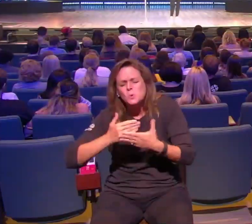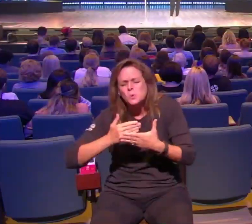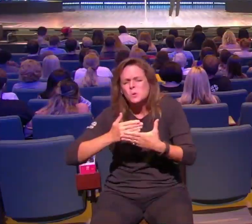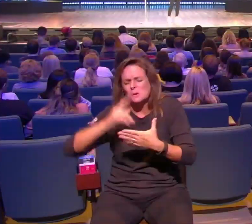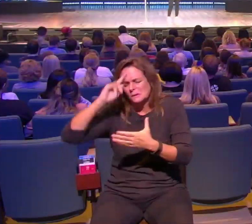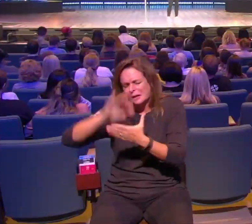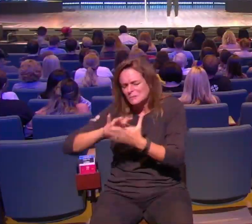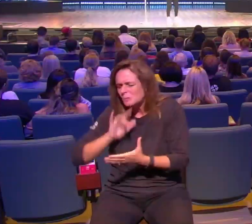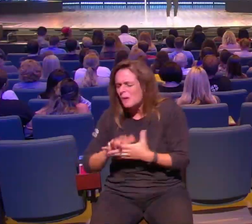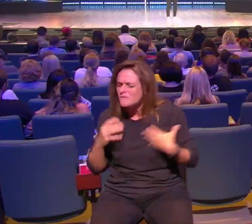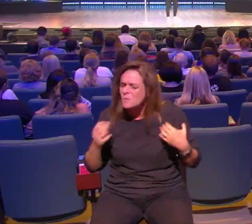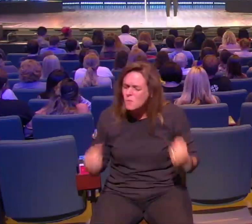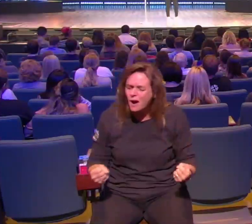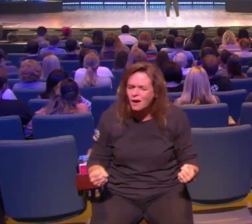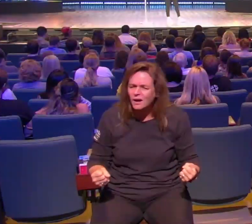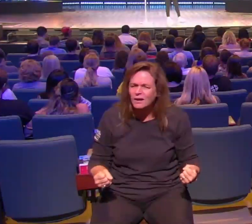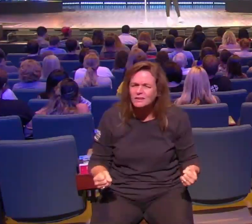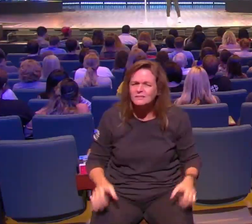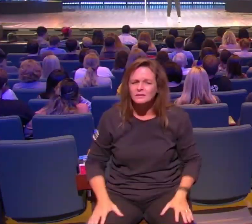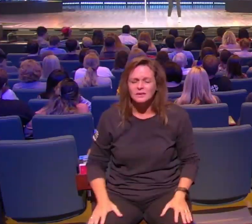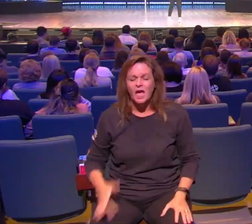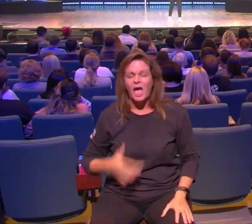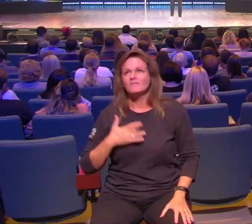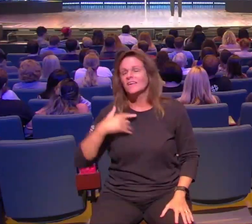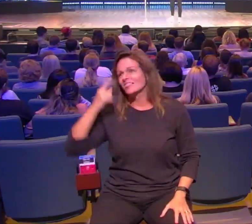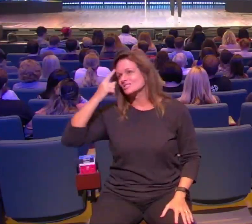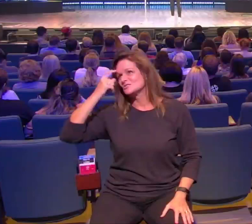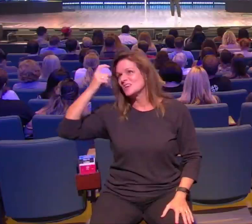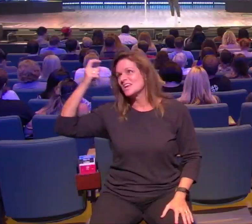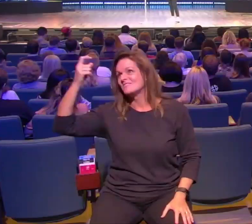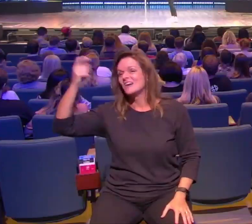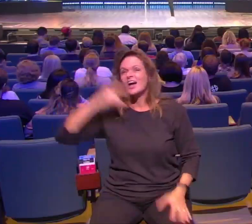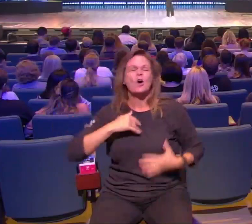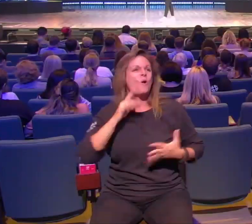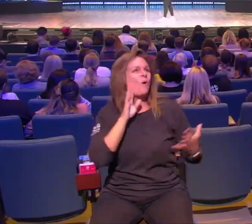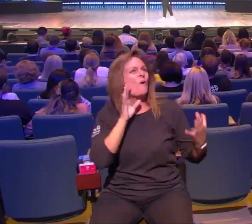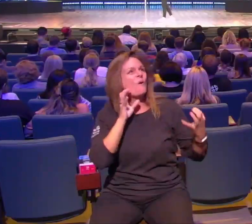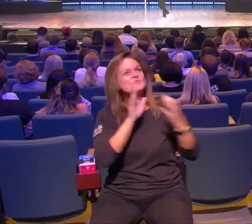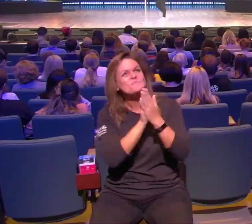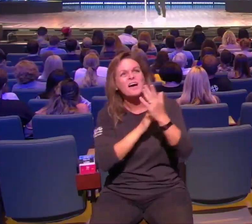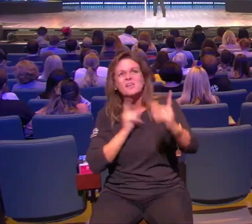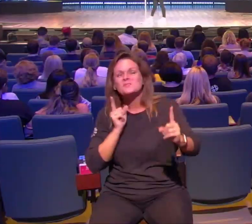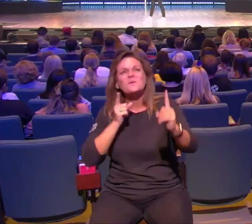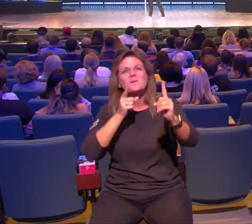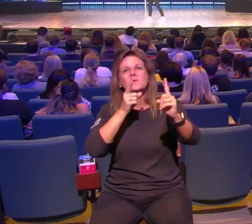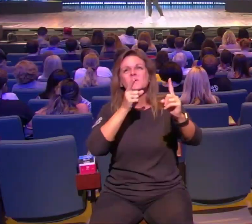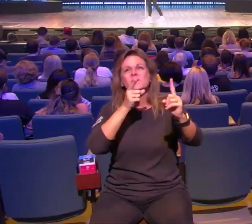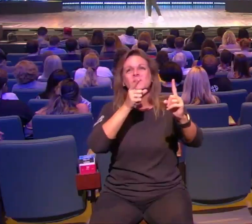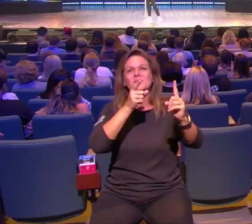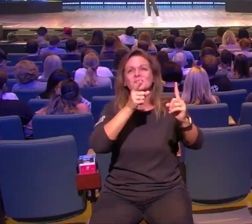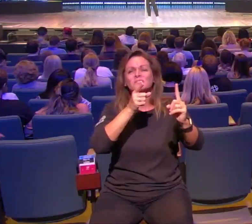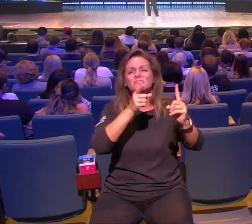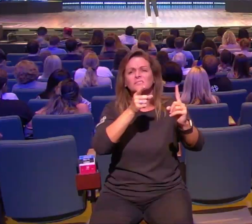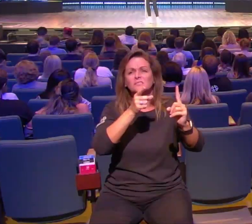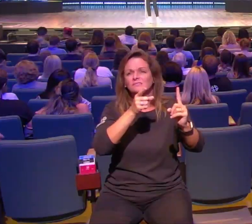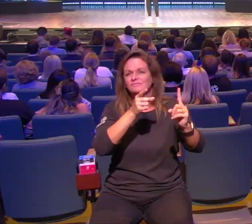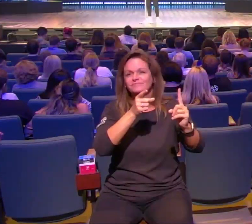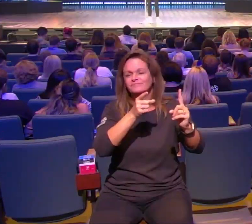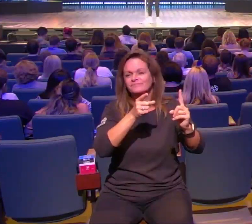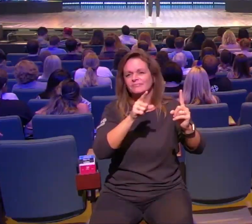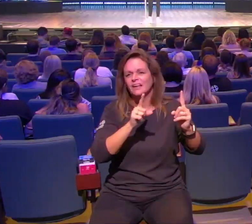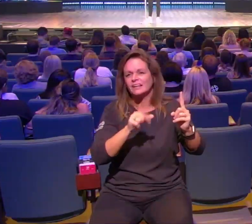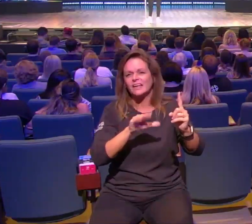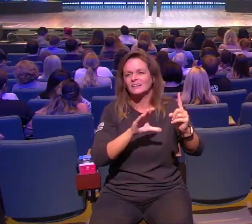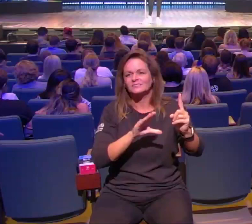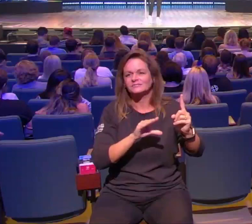dream that's died inside of me because I didn't think I was strong enough or good enough